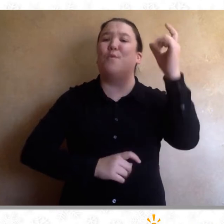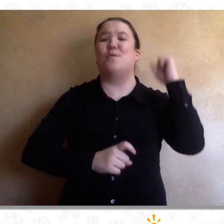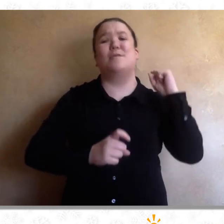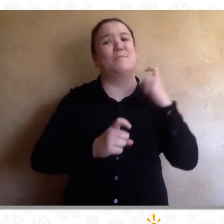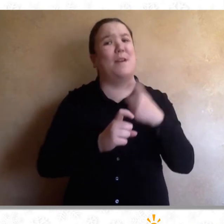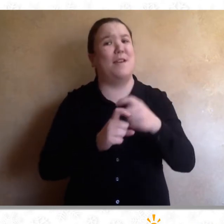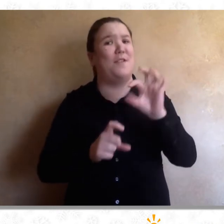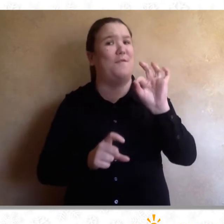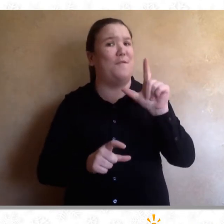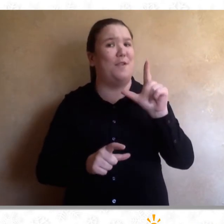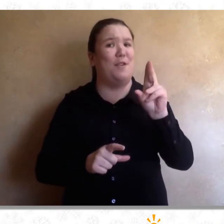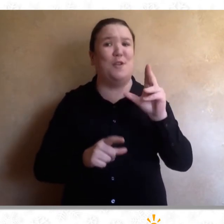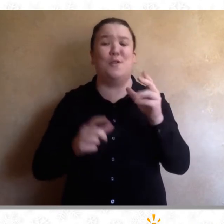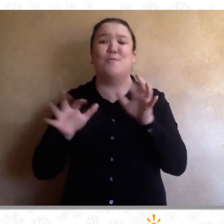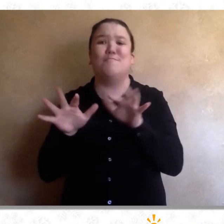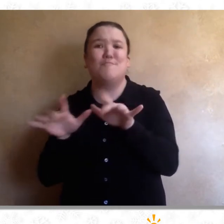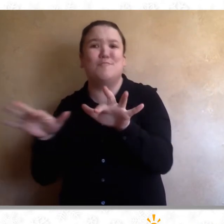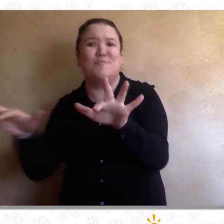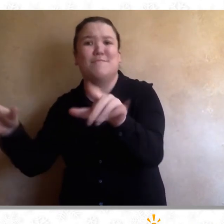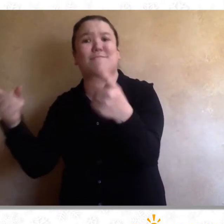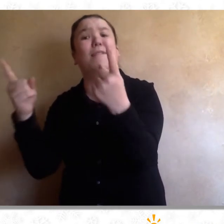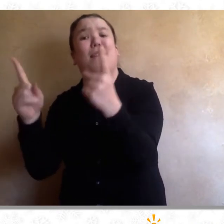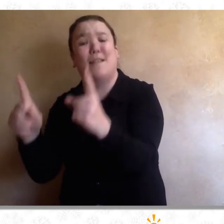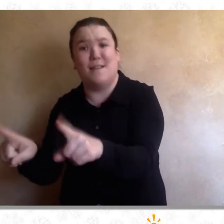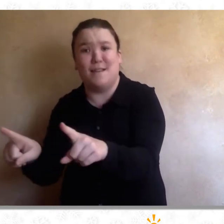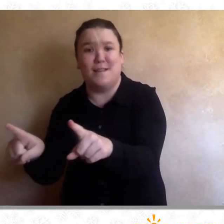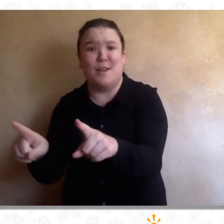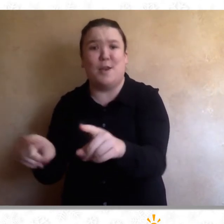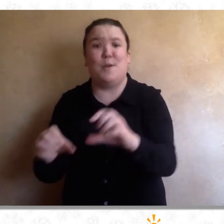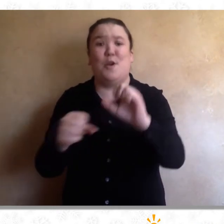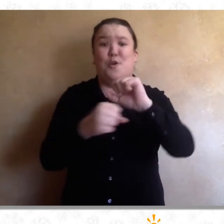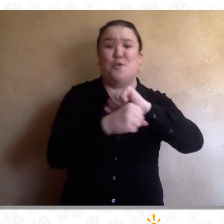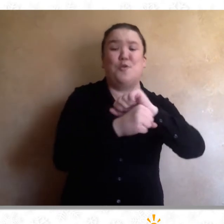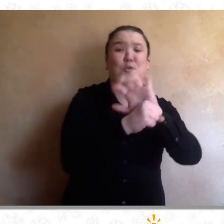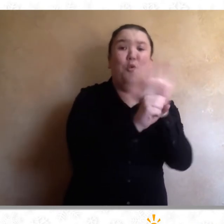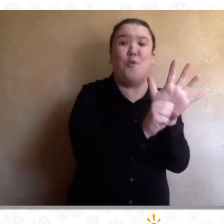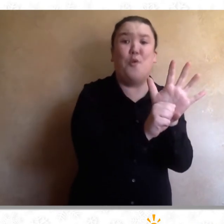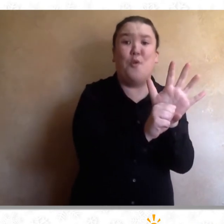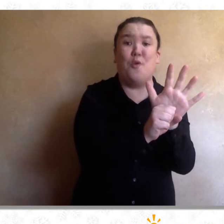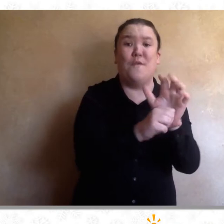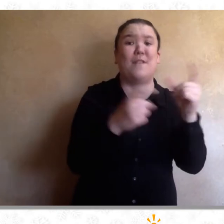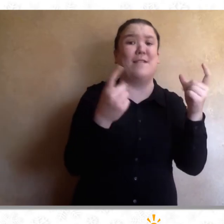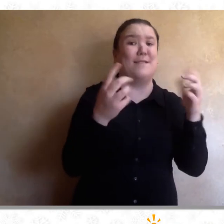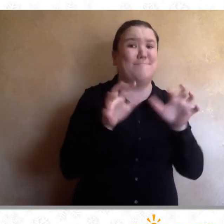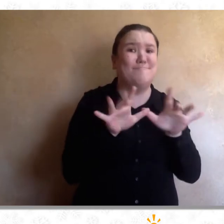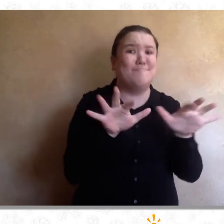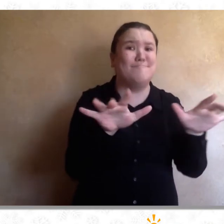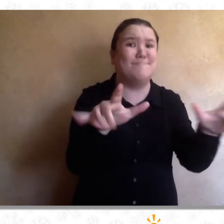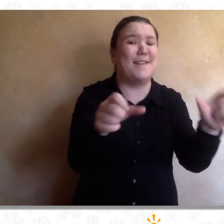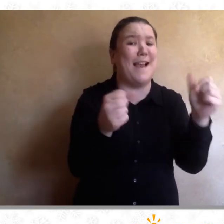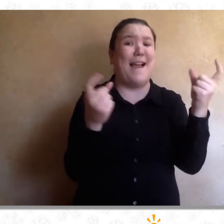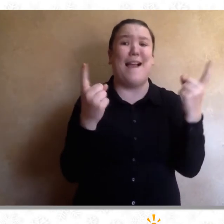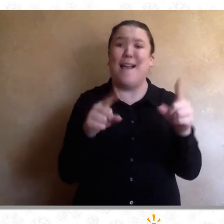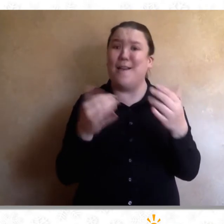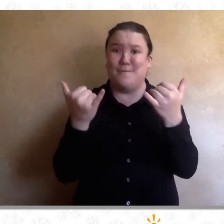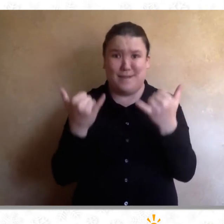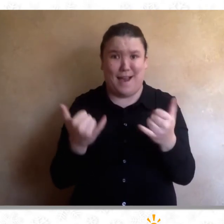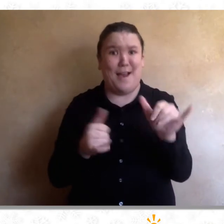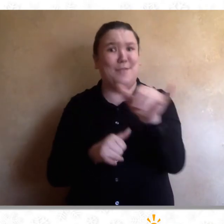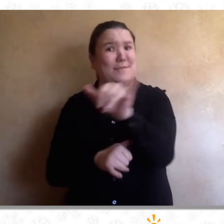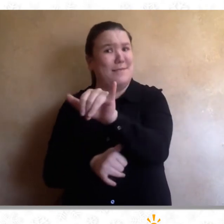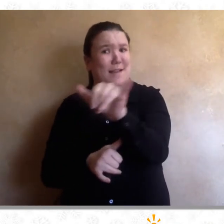It came upon a quarantine, that ominous song